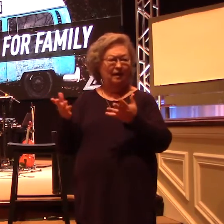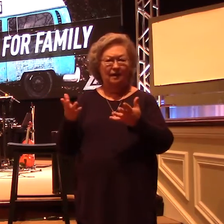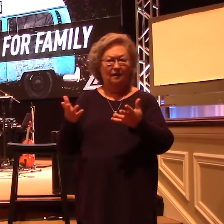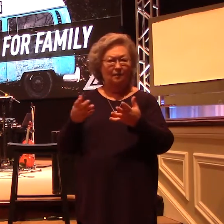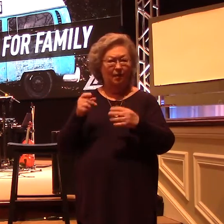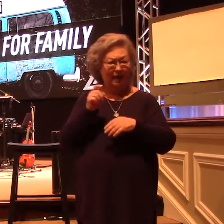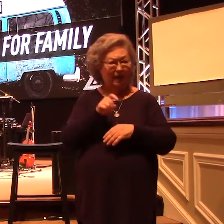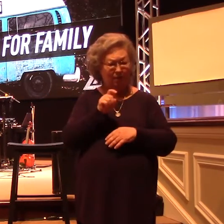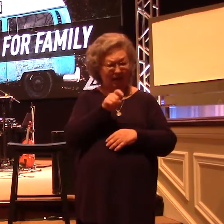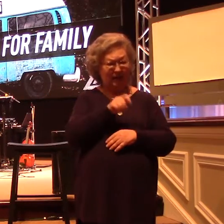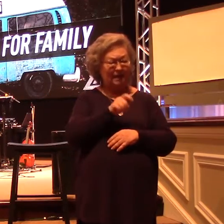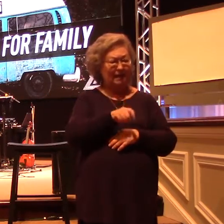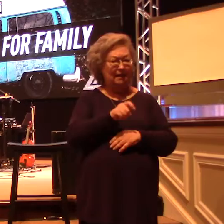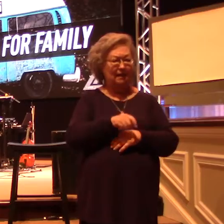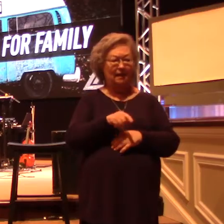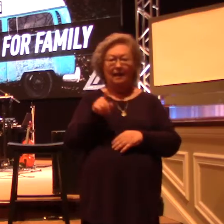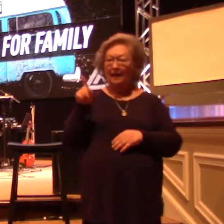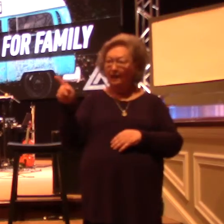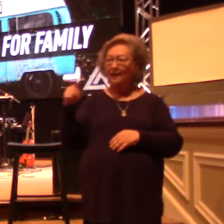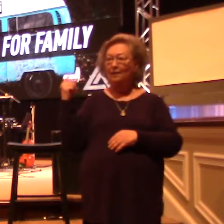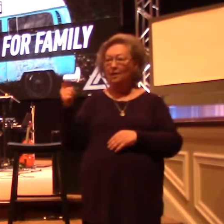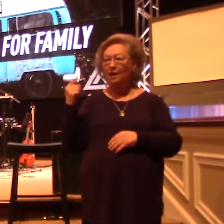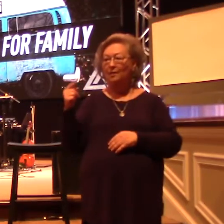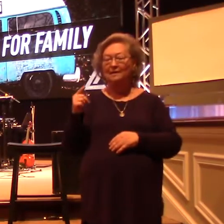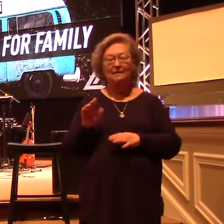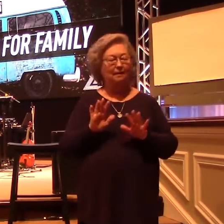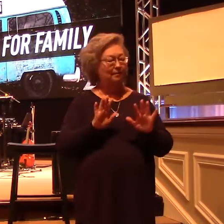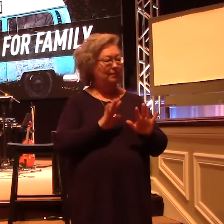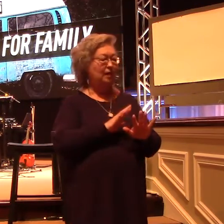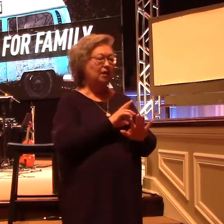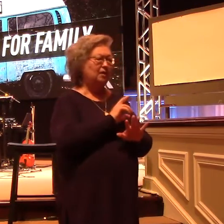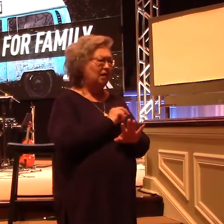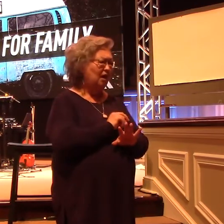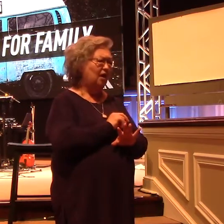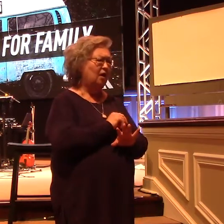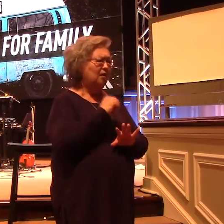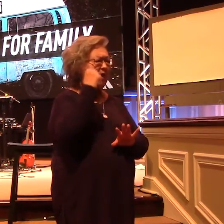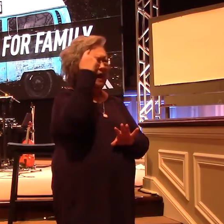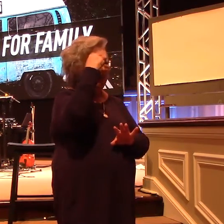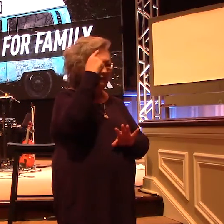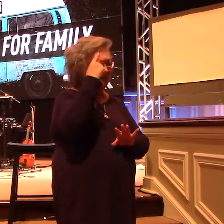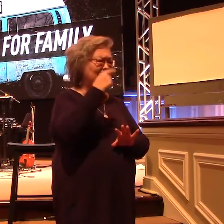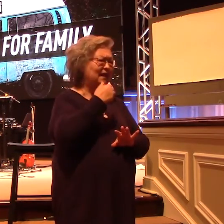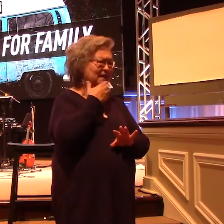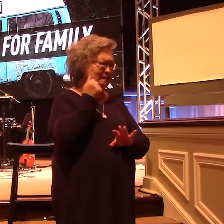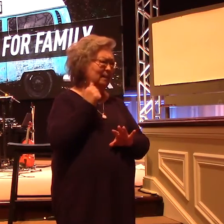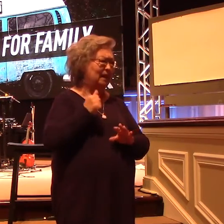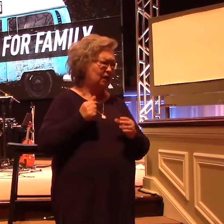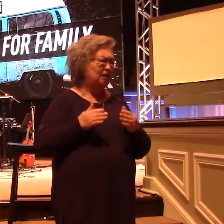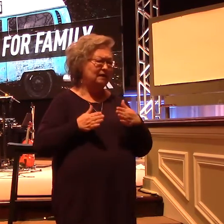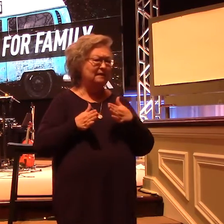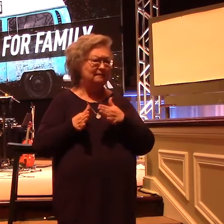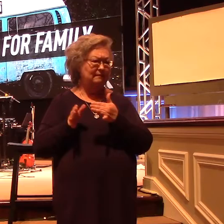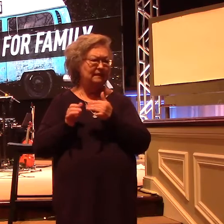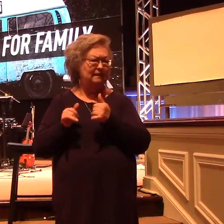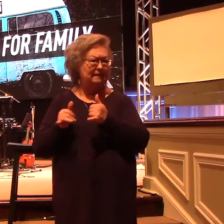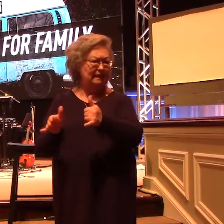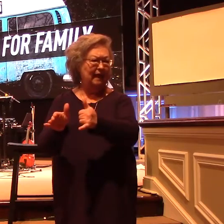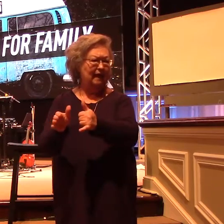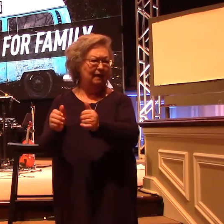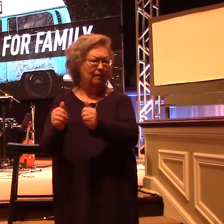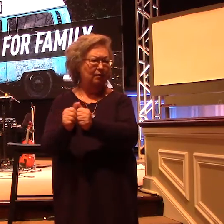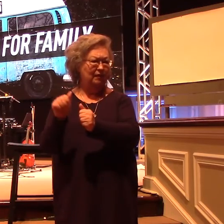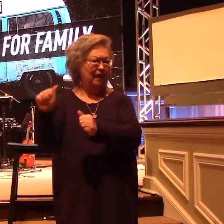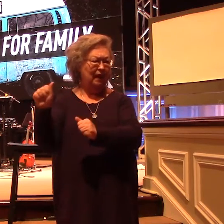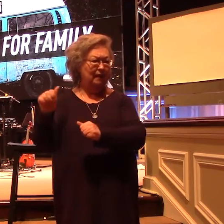way. And so I would be like, fine. And then. Hold on. So when a woman says fine, what that really means is, you go